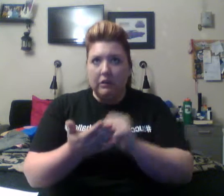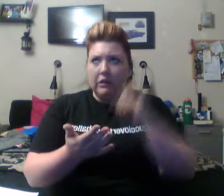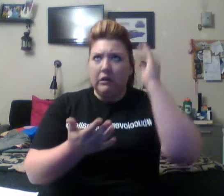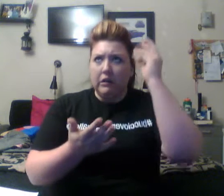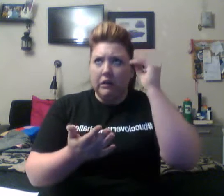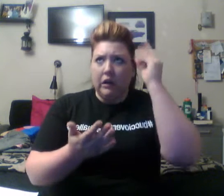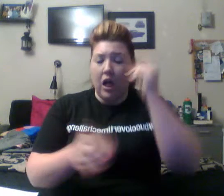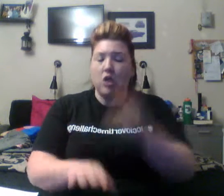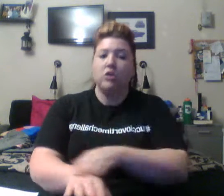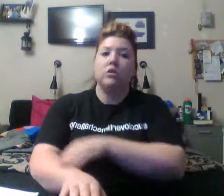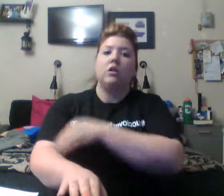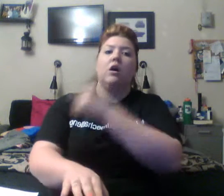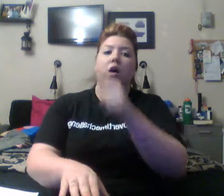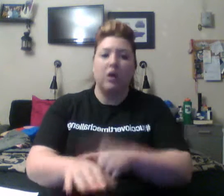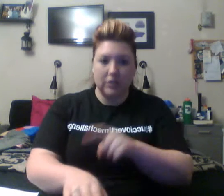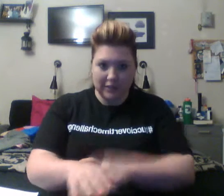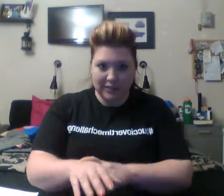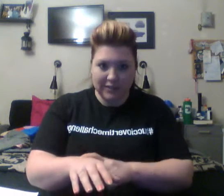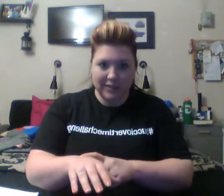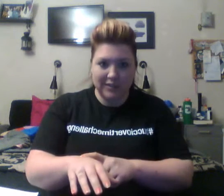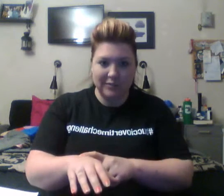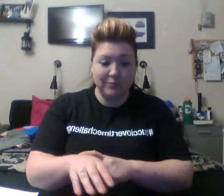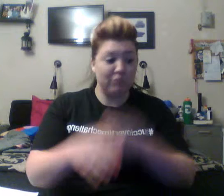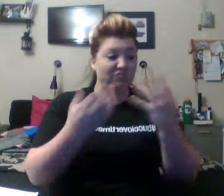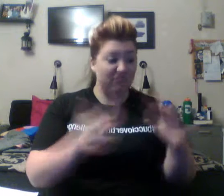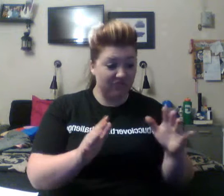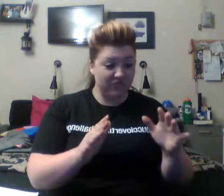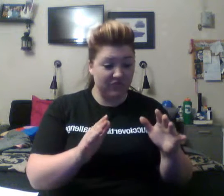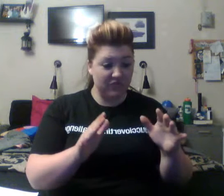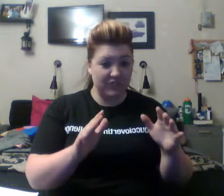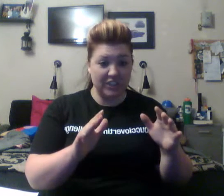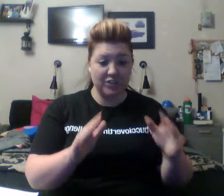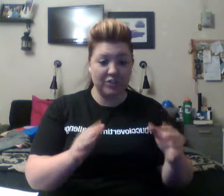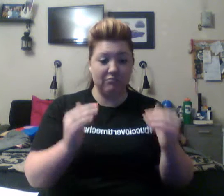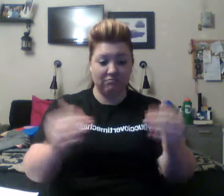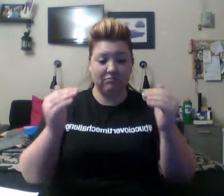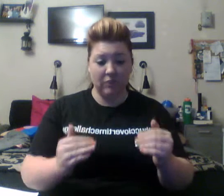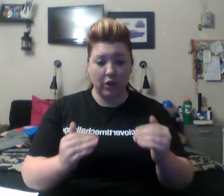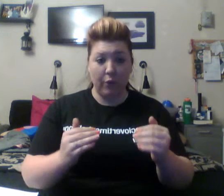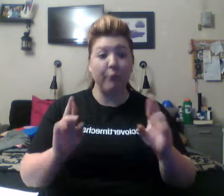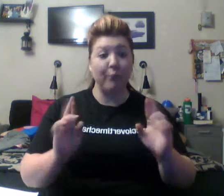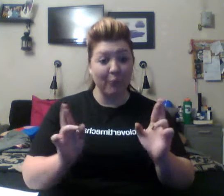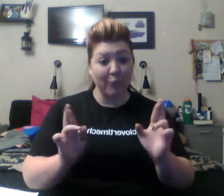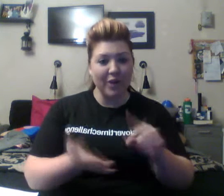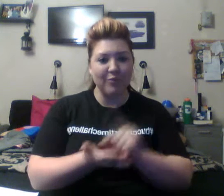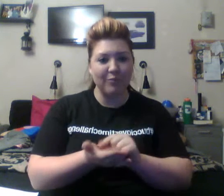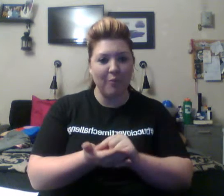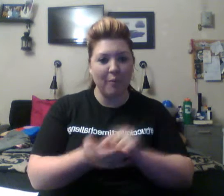someone to have to do manually. Once that's been done, then you're basically pretty much ready to go and start printing the checks. What